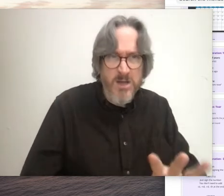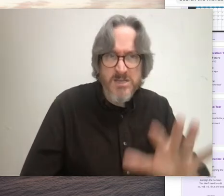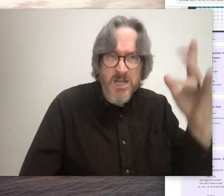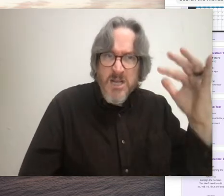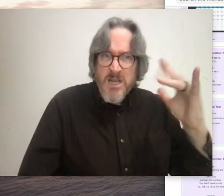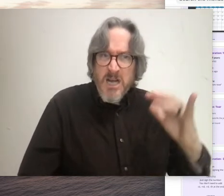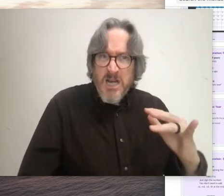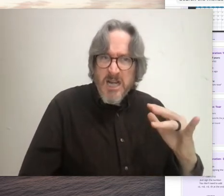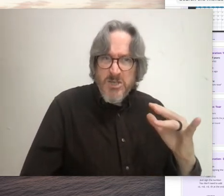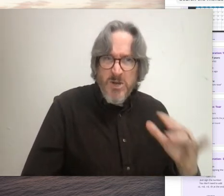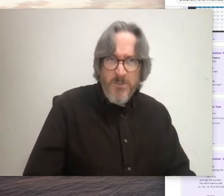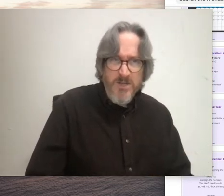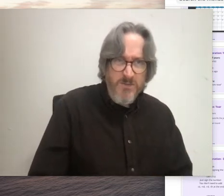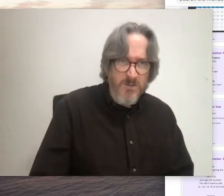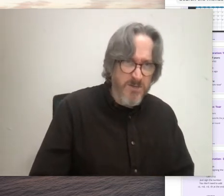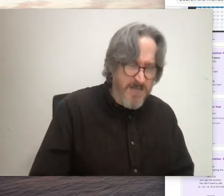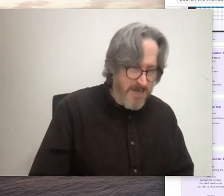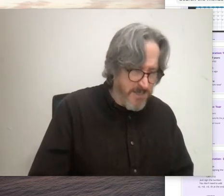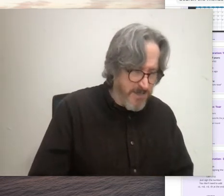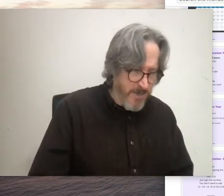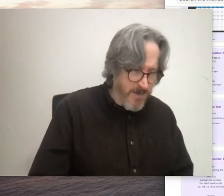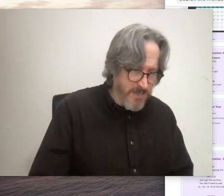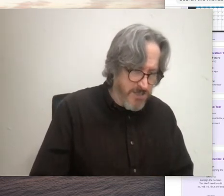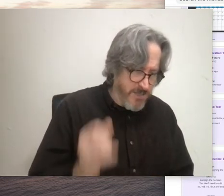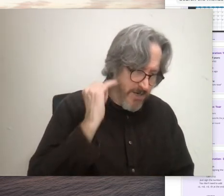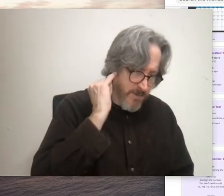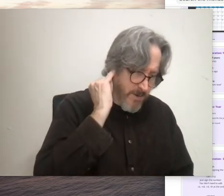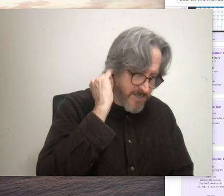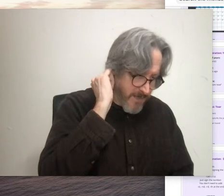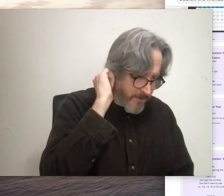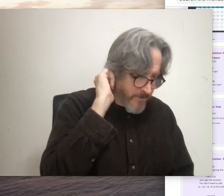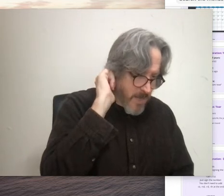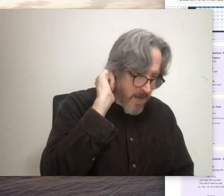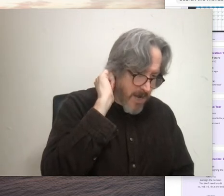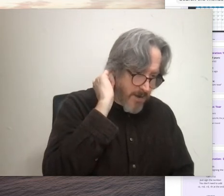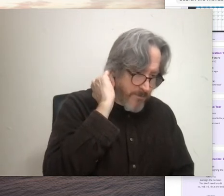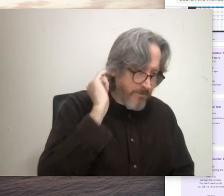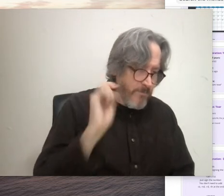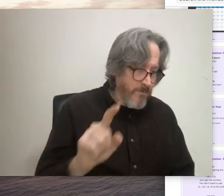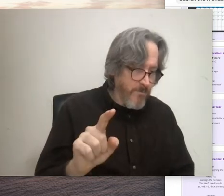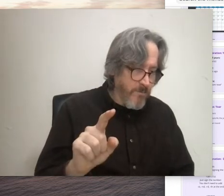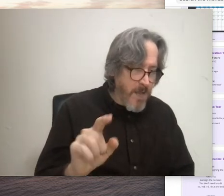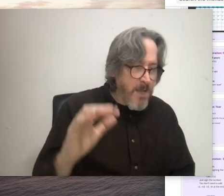may pause and do a couple different takes in the middle of this just to make sure I'm not missing anything.